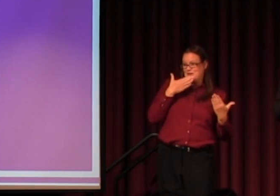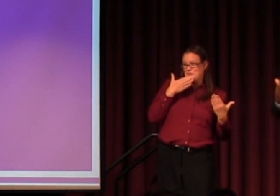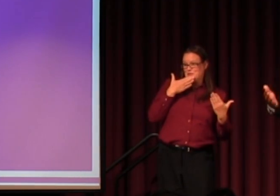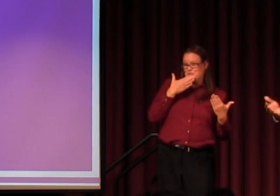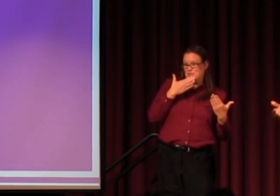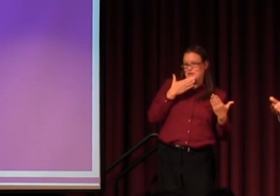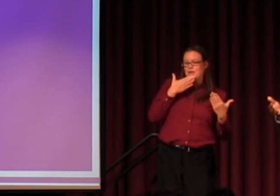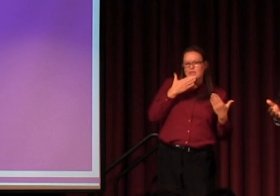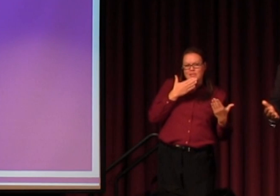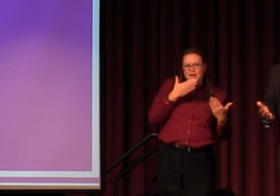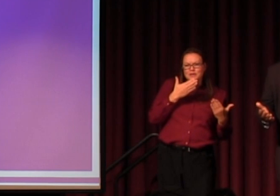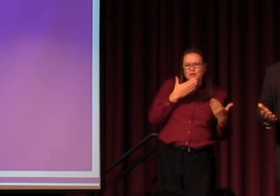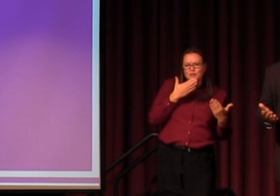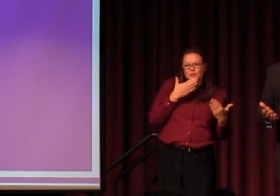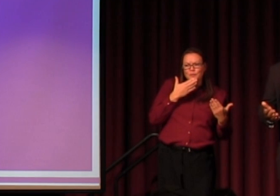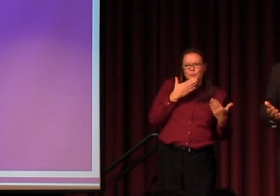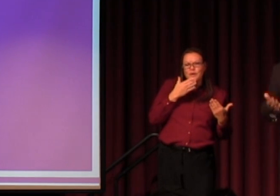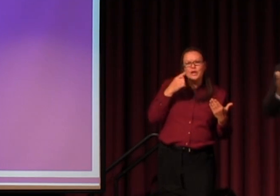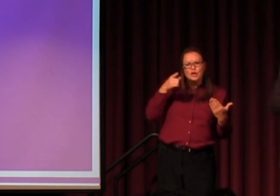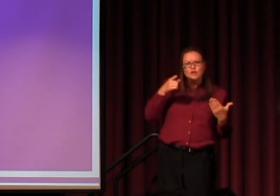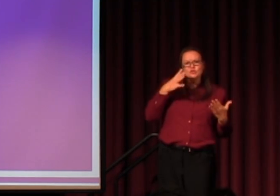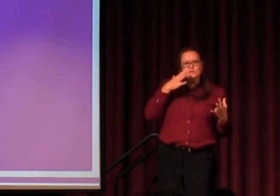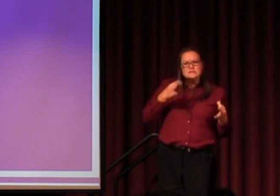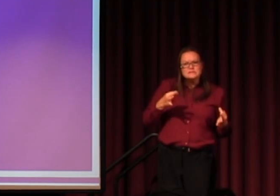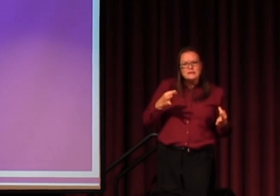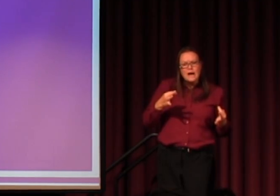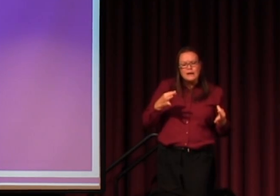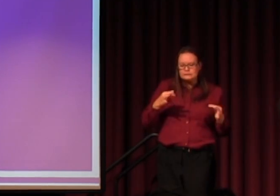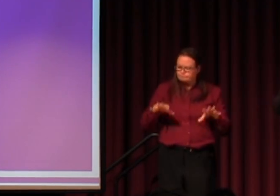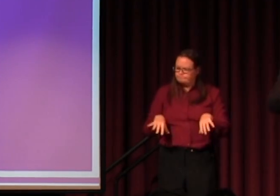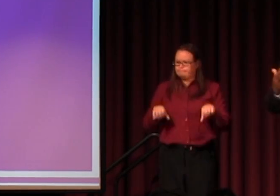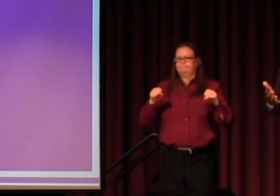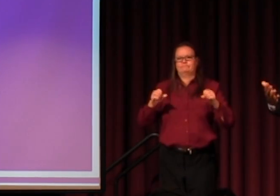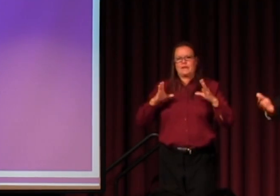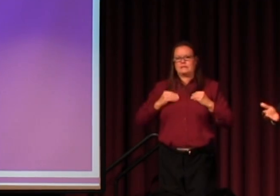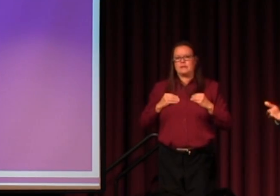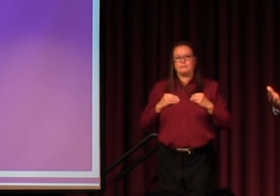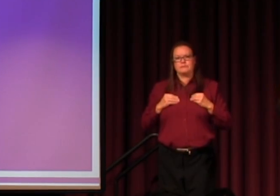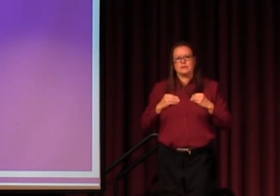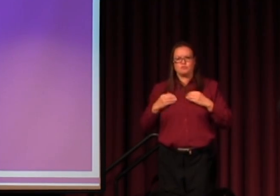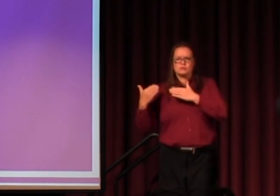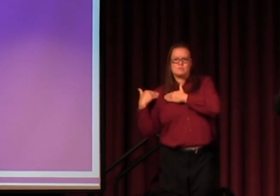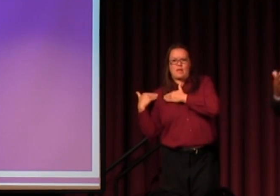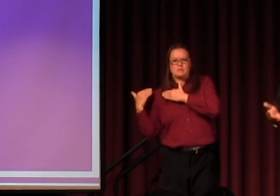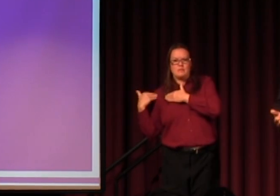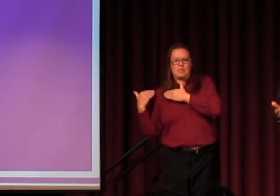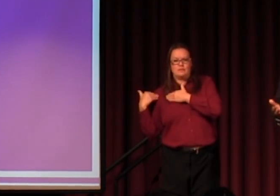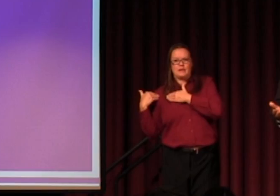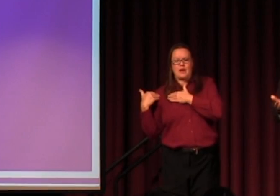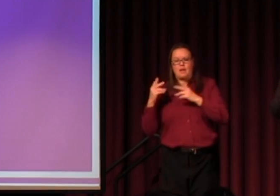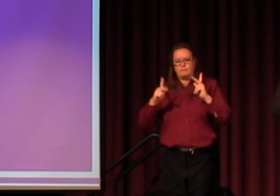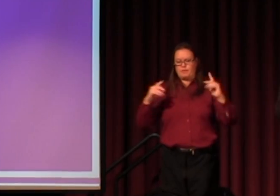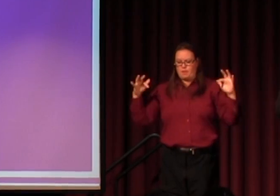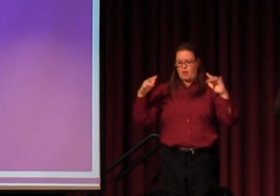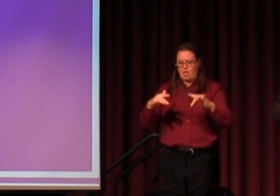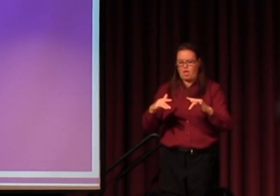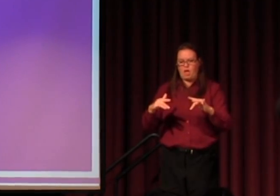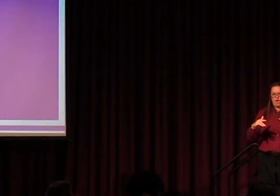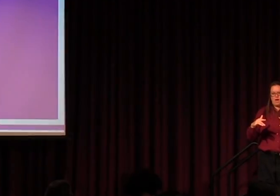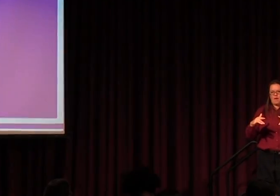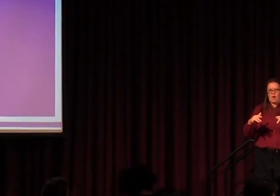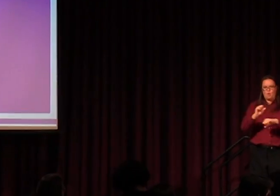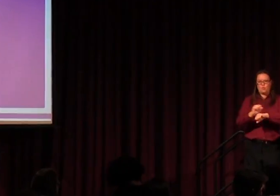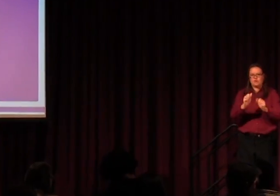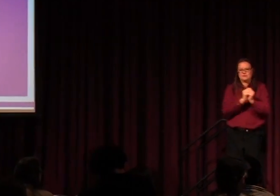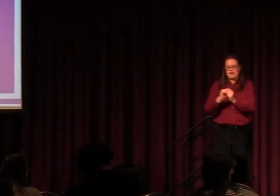Thank you for being the kind of place that would have those kinds of convenings. Thank you for being the kind of place that would have JEDI resolutions at the city and the county. Thank you